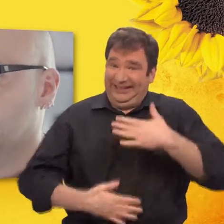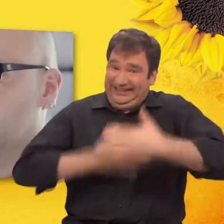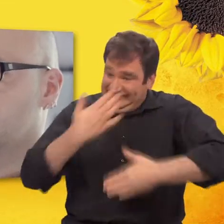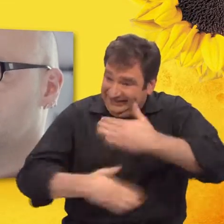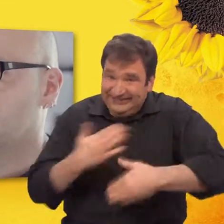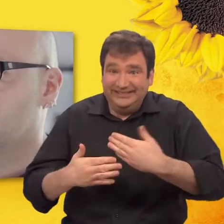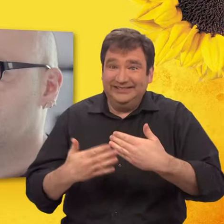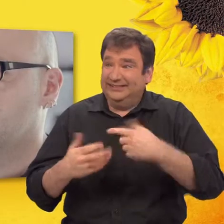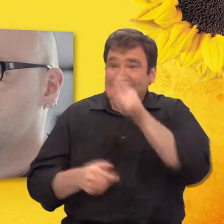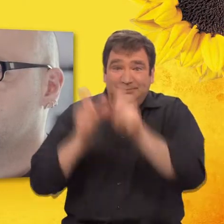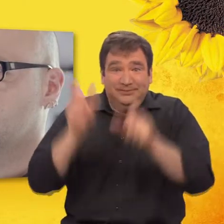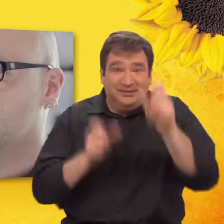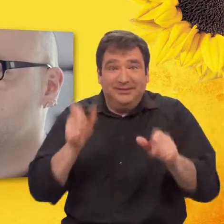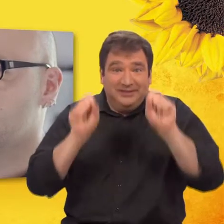hay.